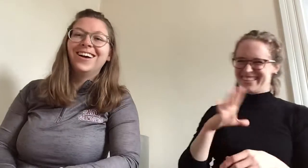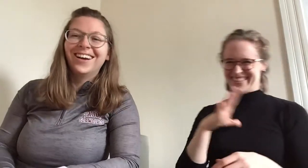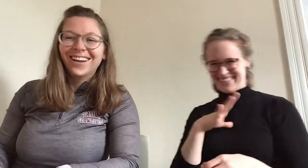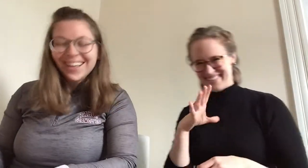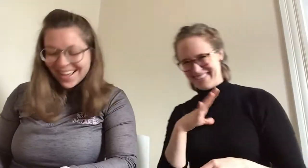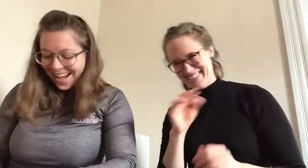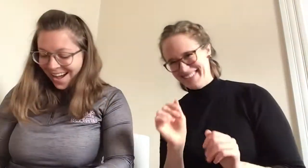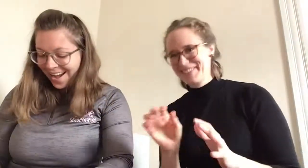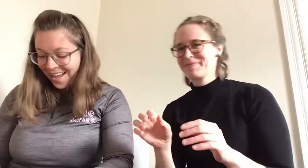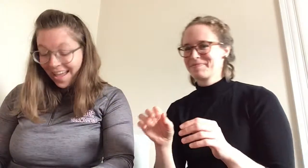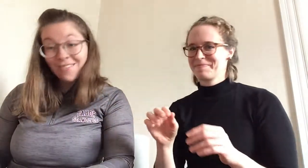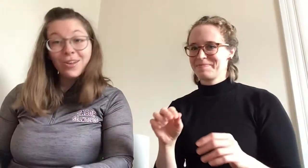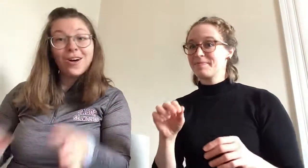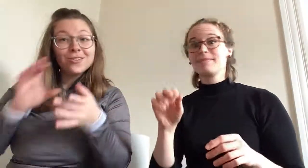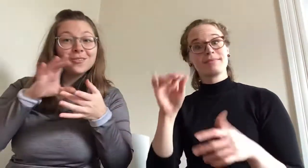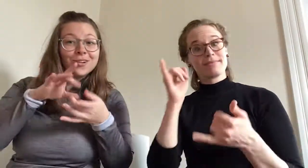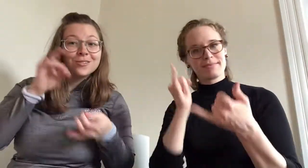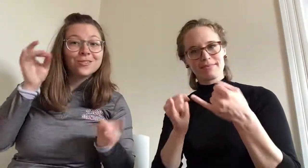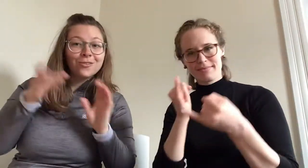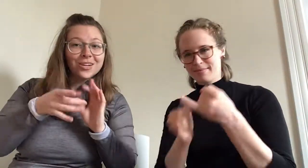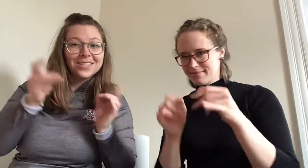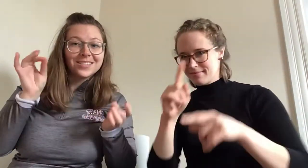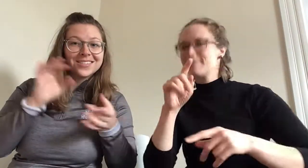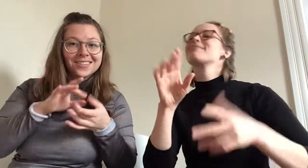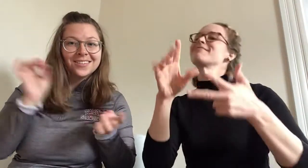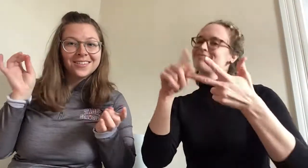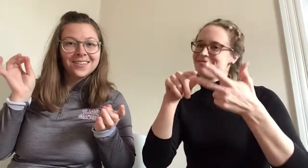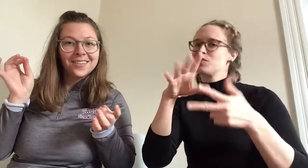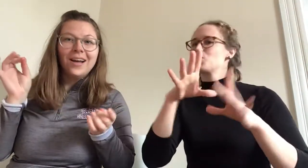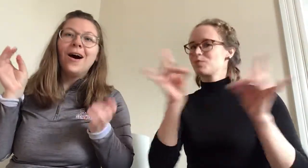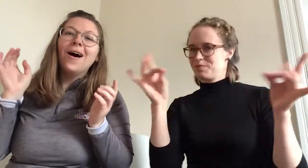video. And we also learned stories.